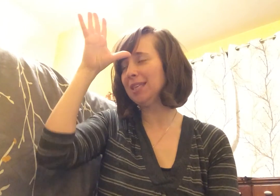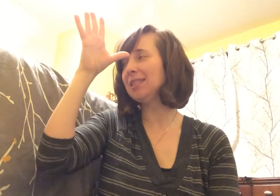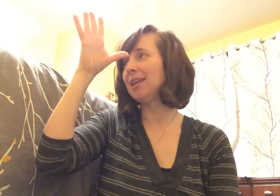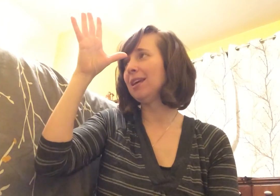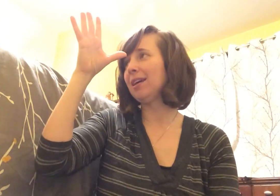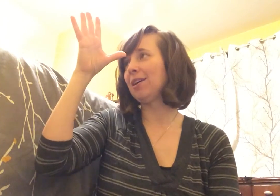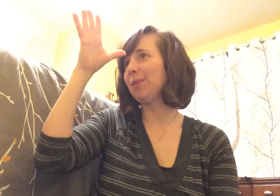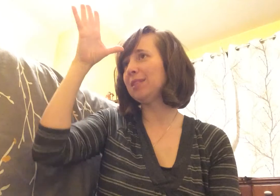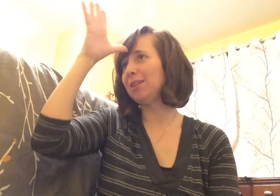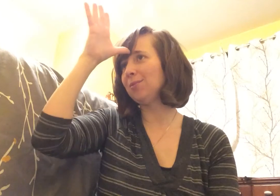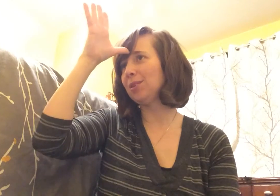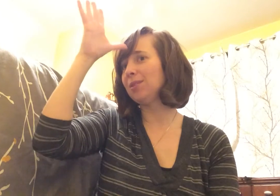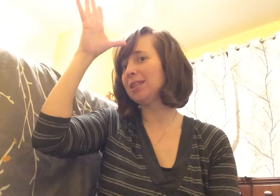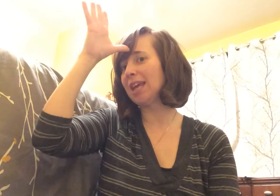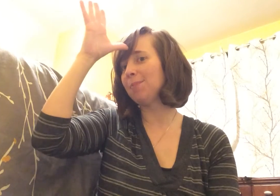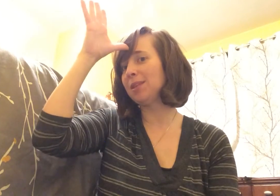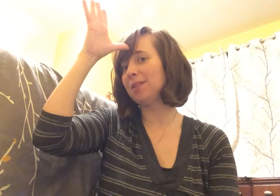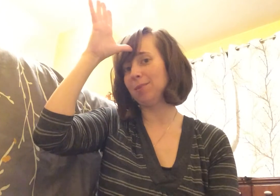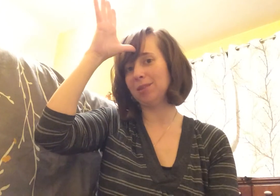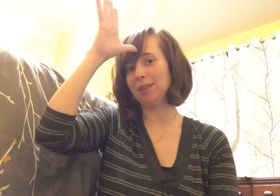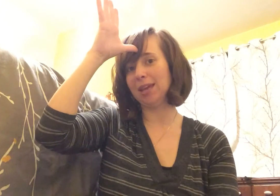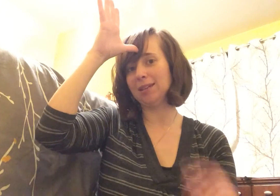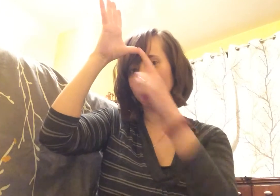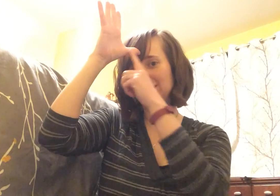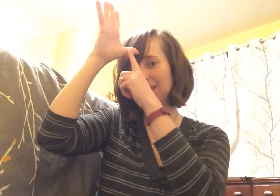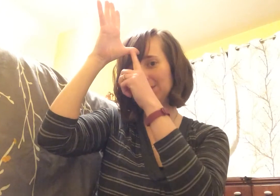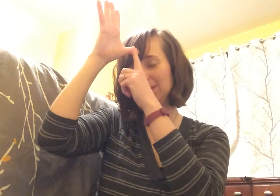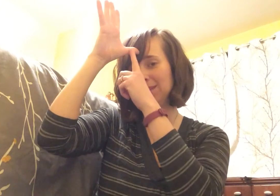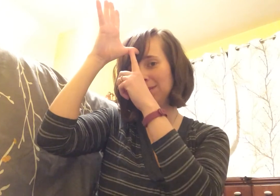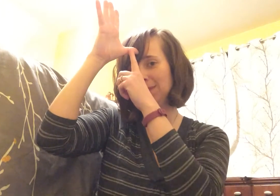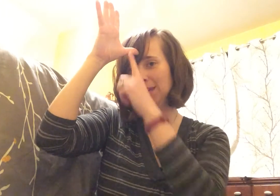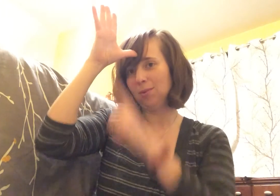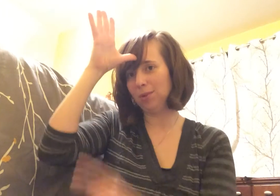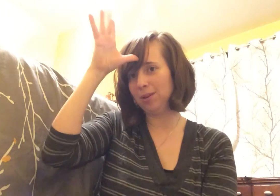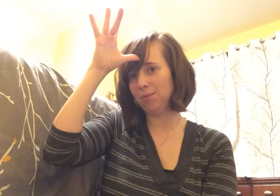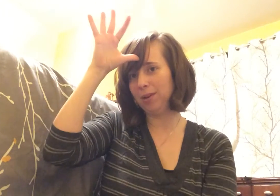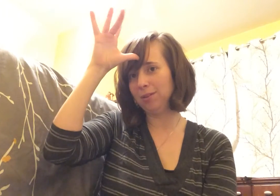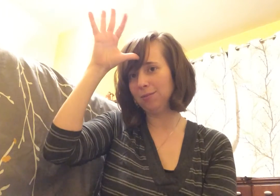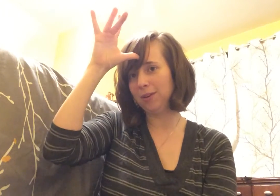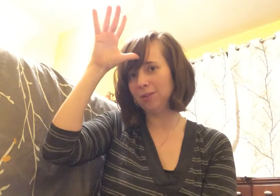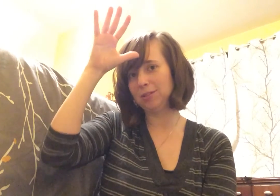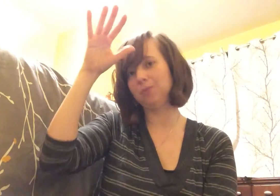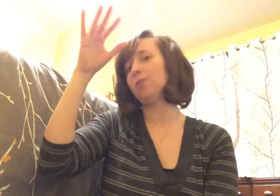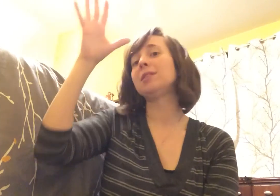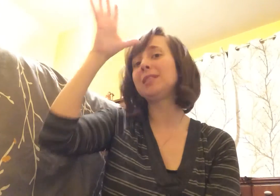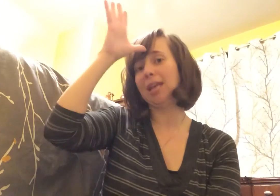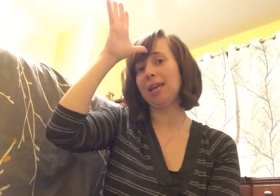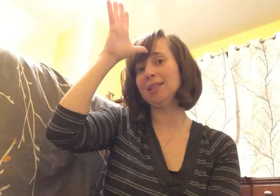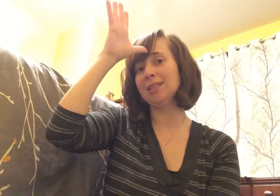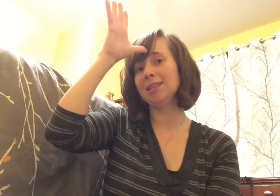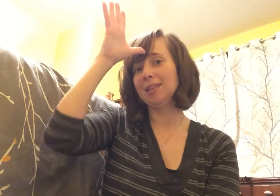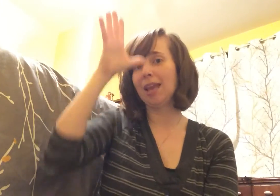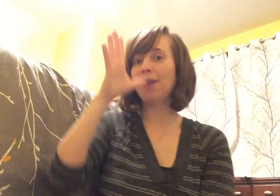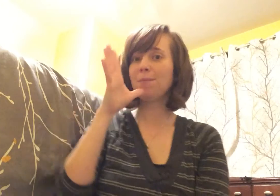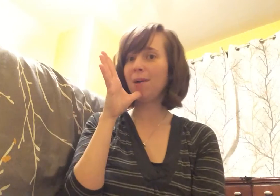this. I've seen where you can tap the thumb tap the thumb, or you can wiggle the fingers for dad and